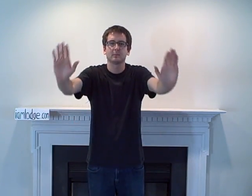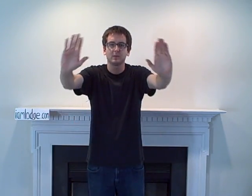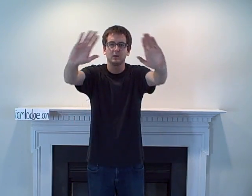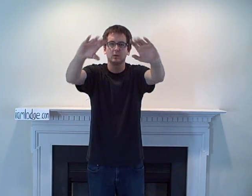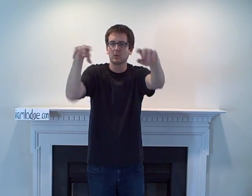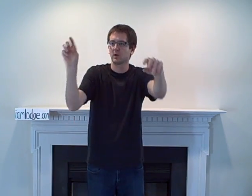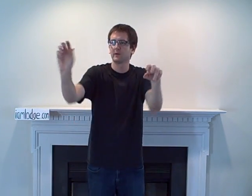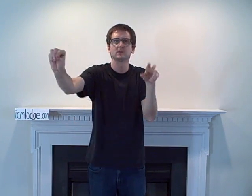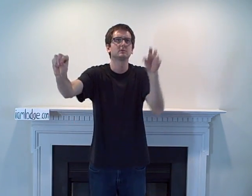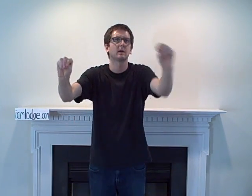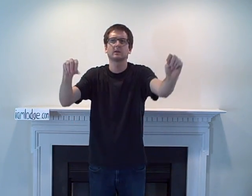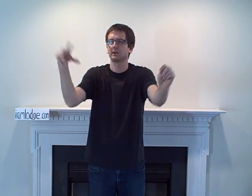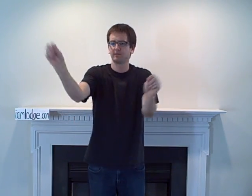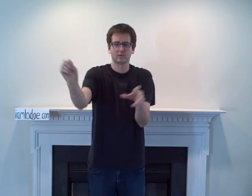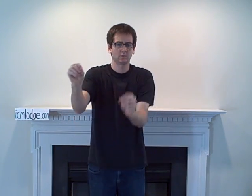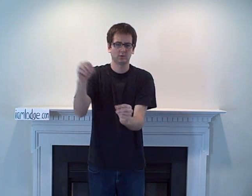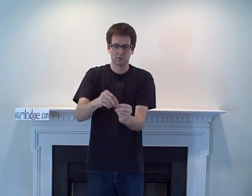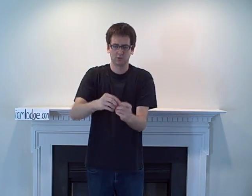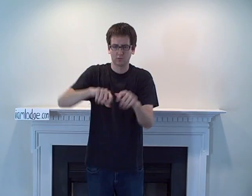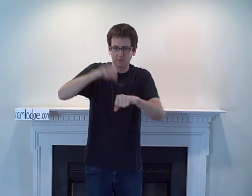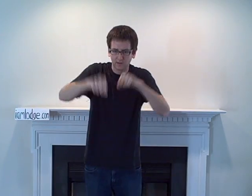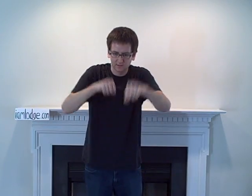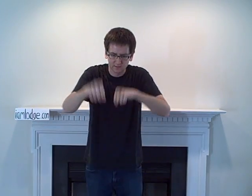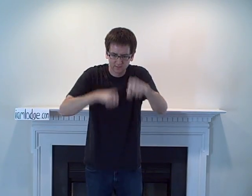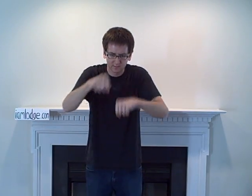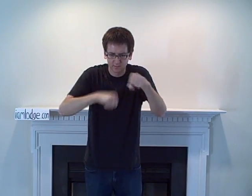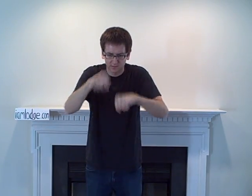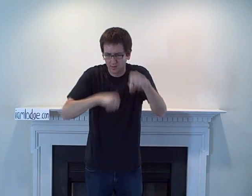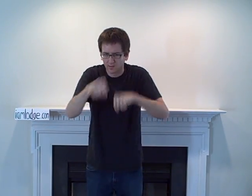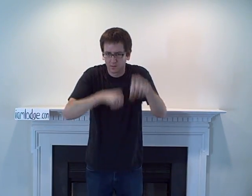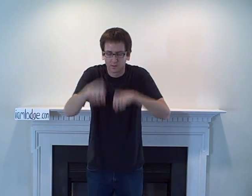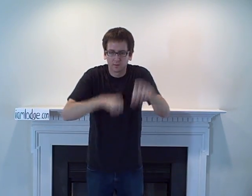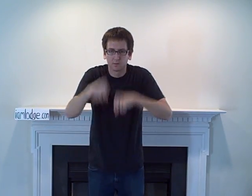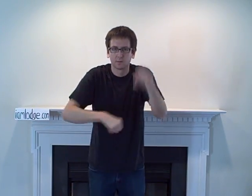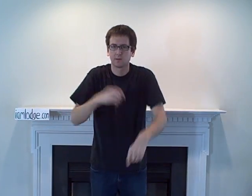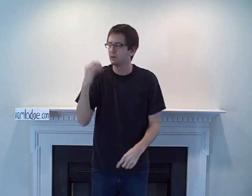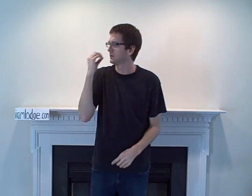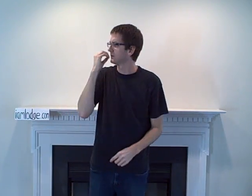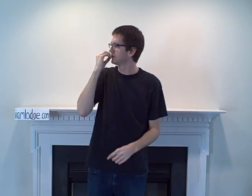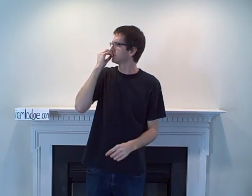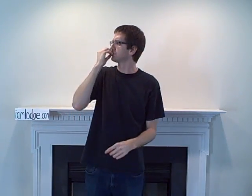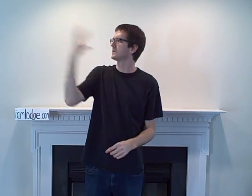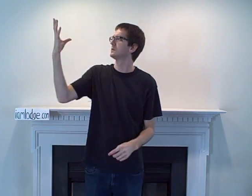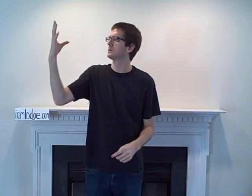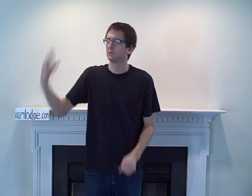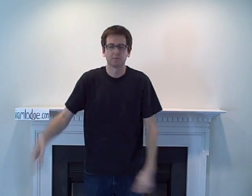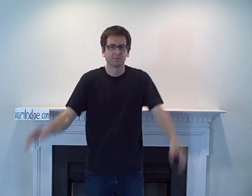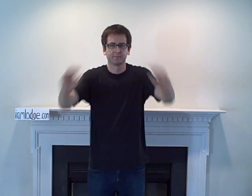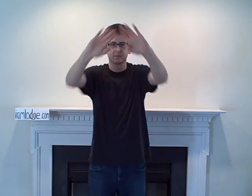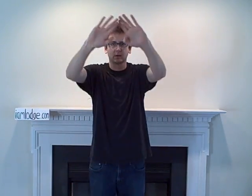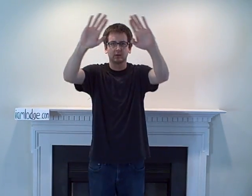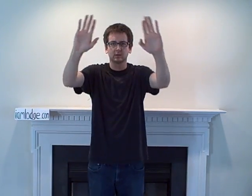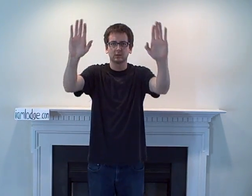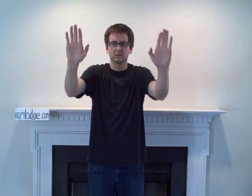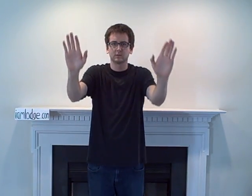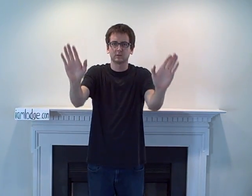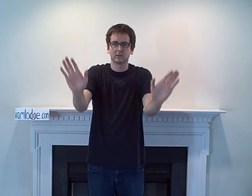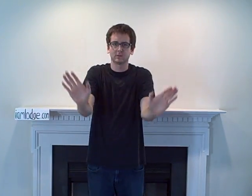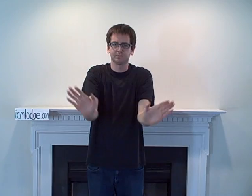a meal while they try to convert you into something real. Taste it, the longer you stand,